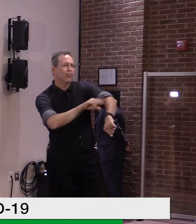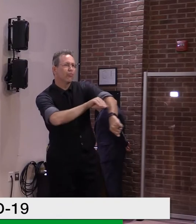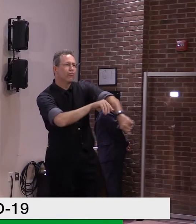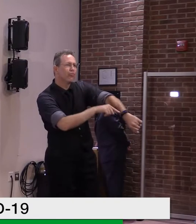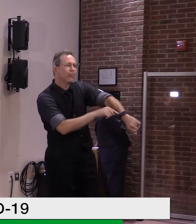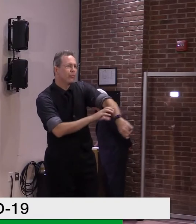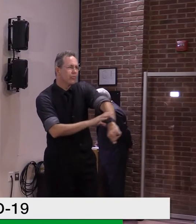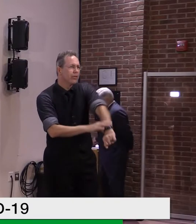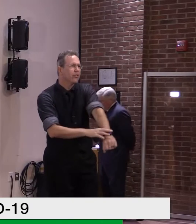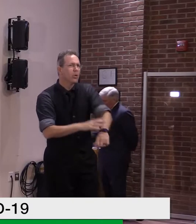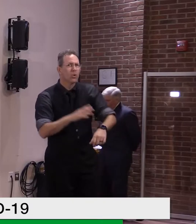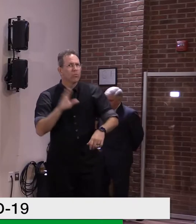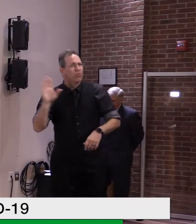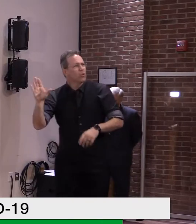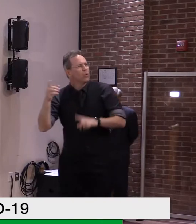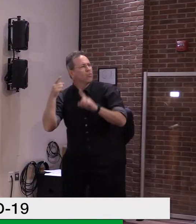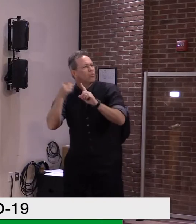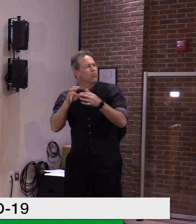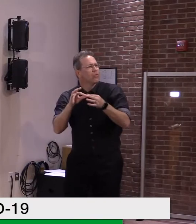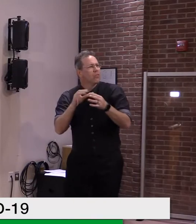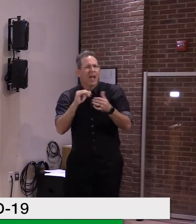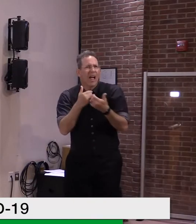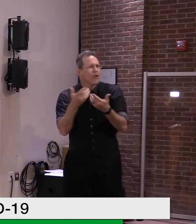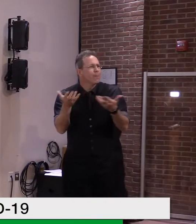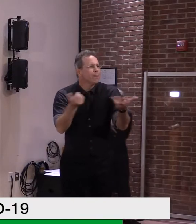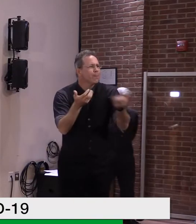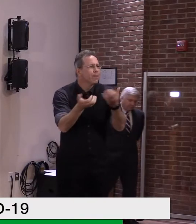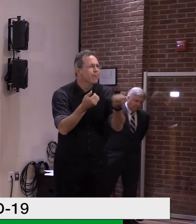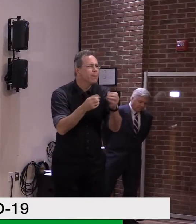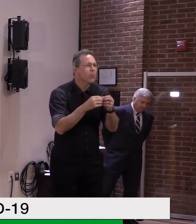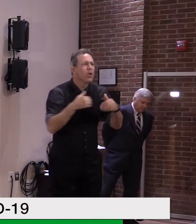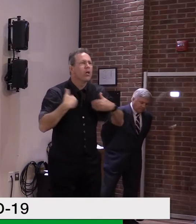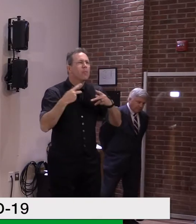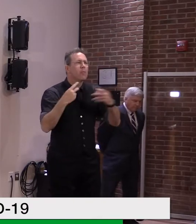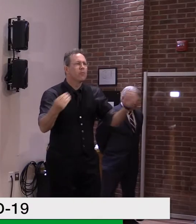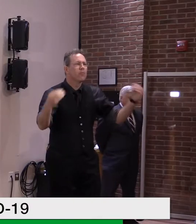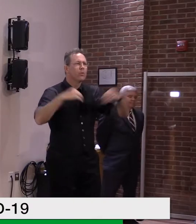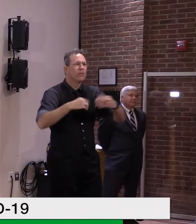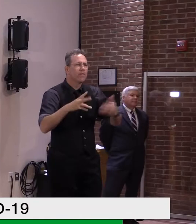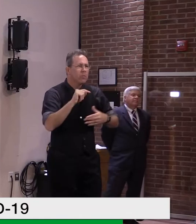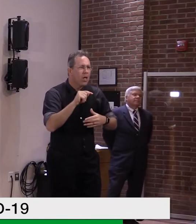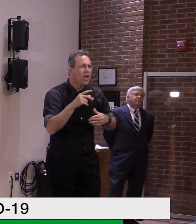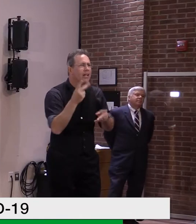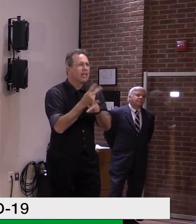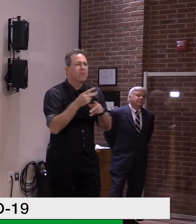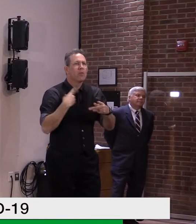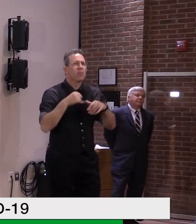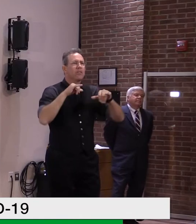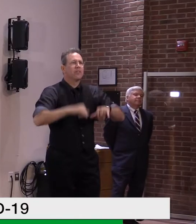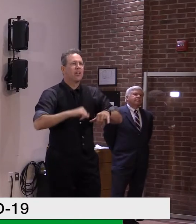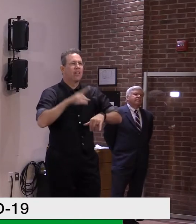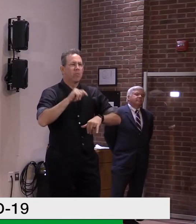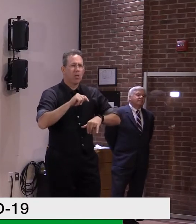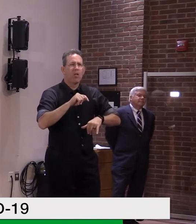Vermonters to the state, to keep people here that are younger, that are in the